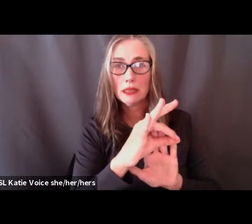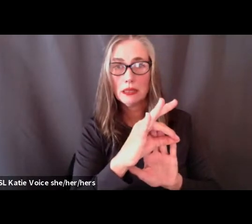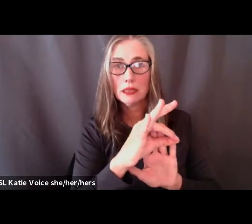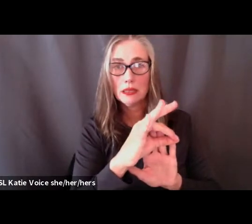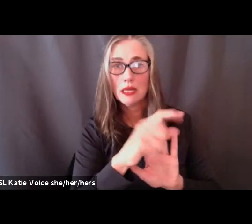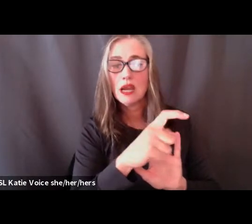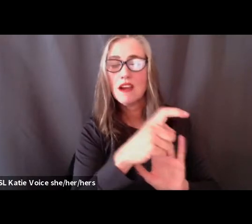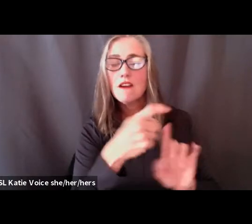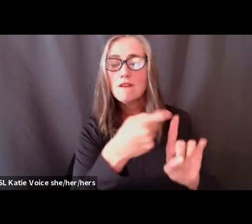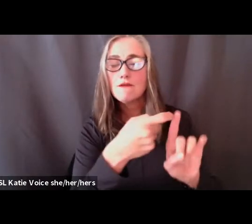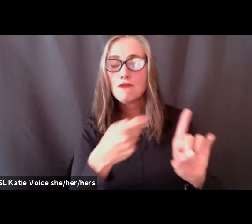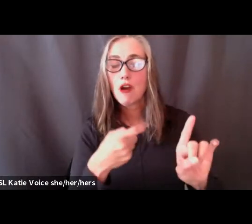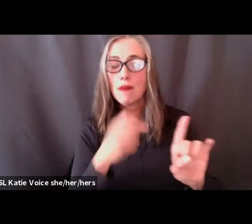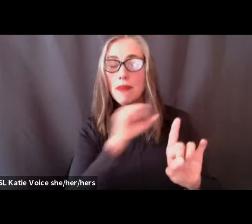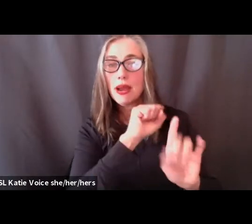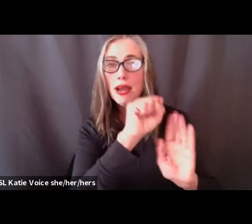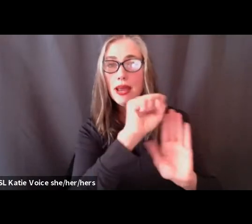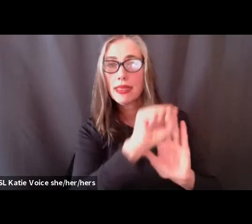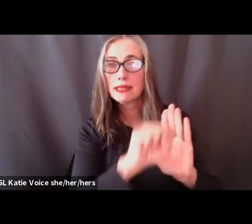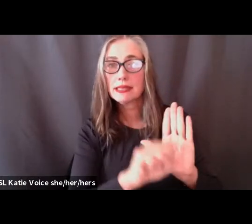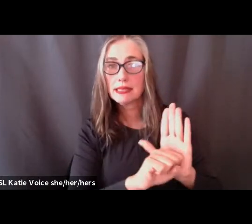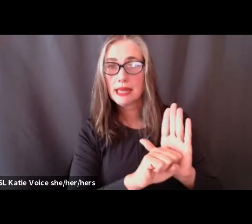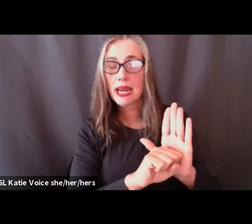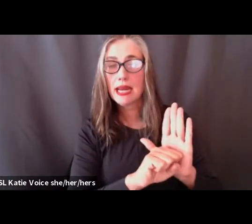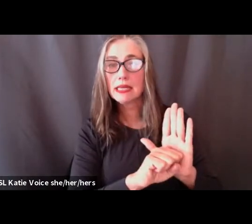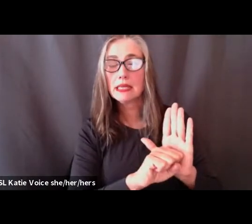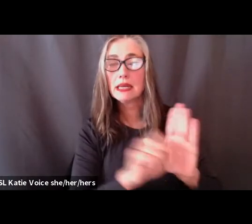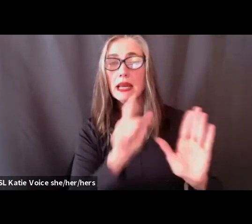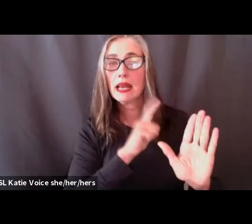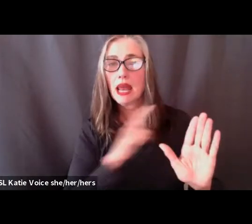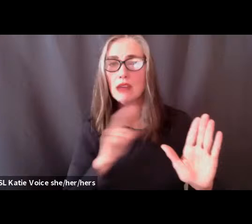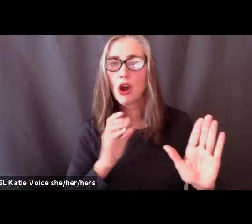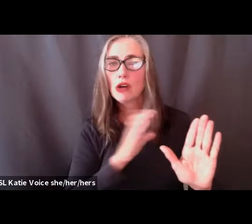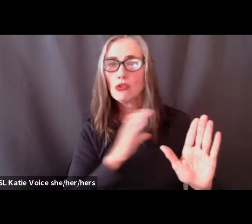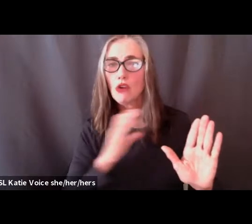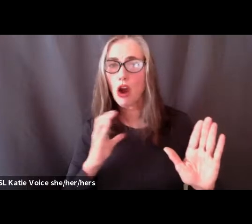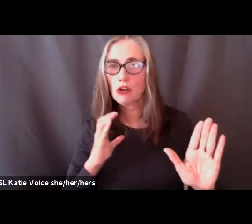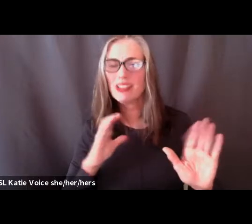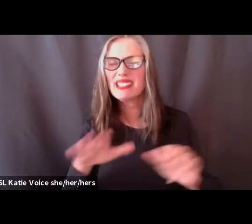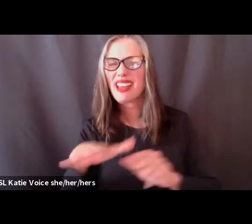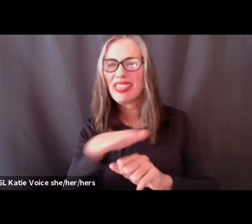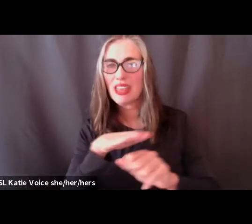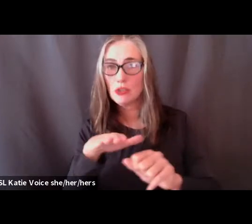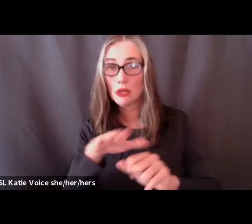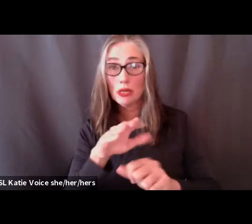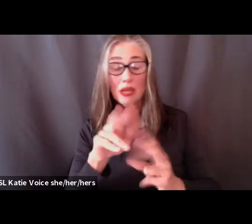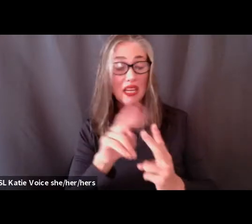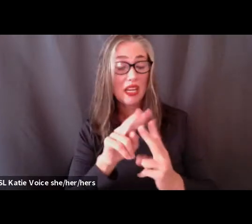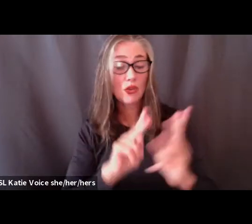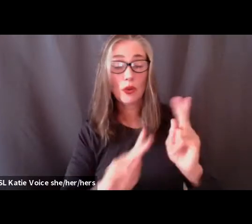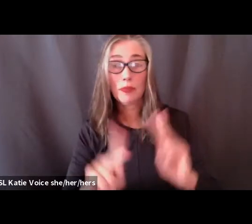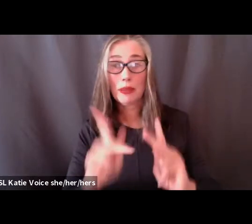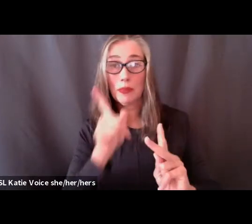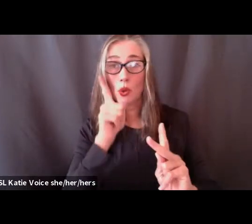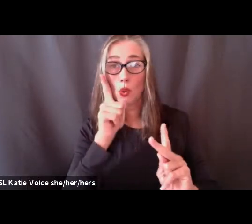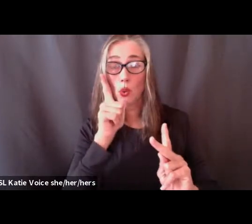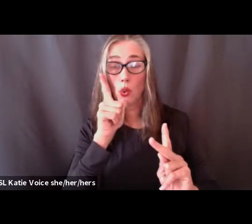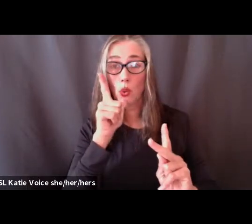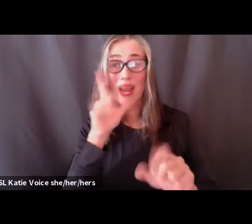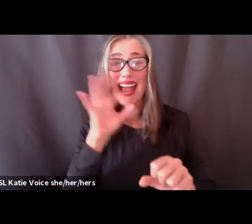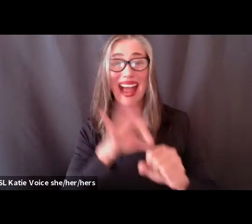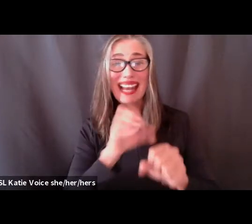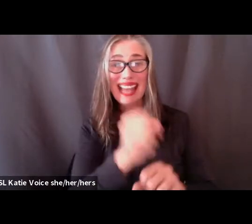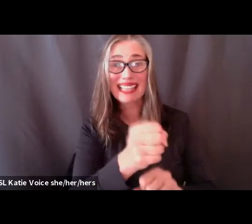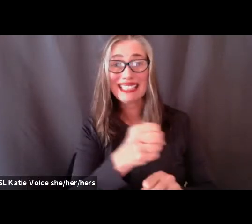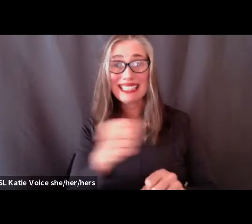from state legislative or congressional districts. So those are either elected officials who hold those seats or nominees as they are defined in